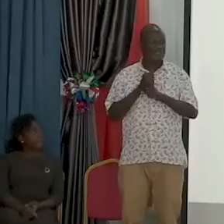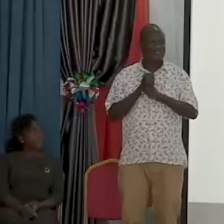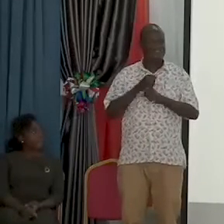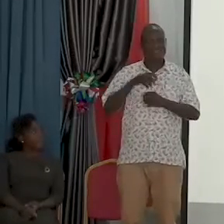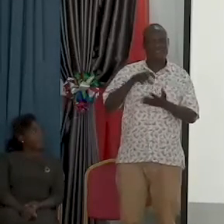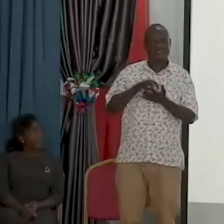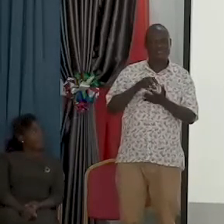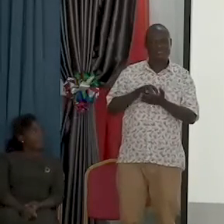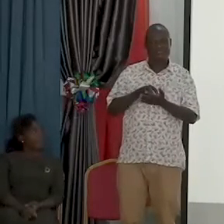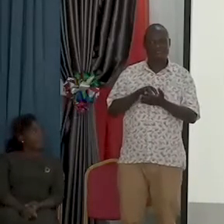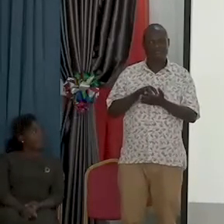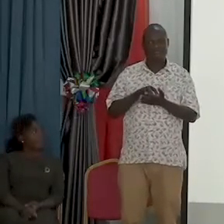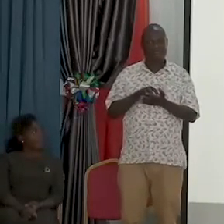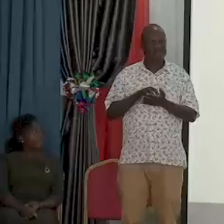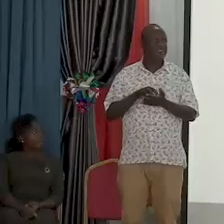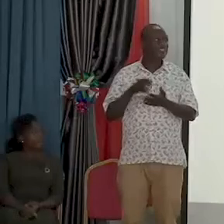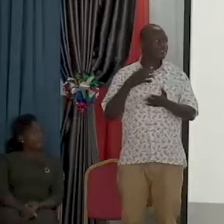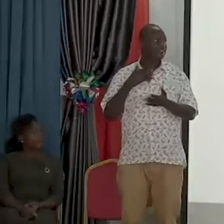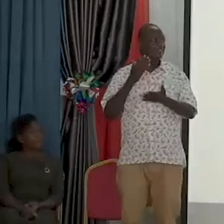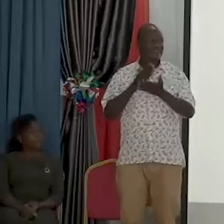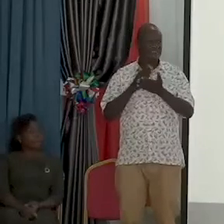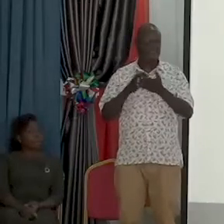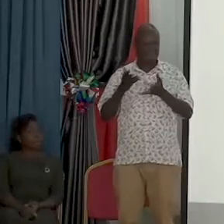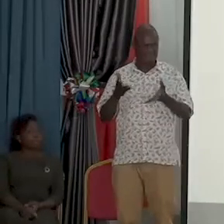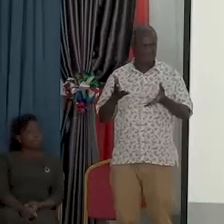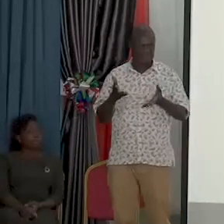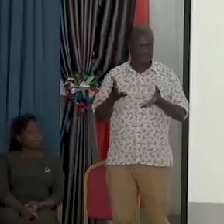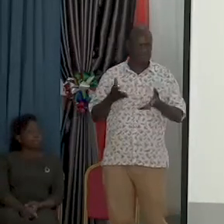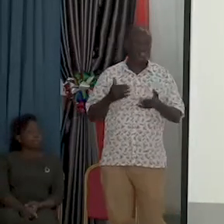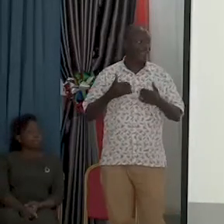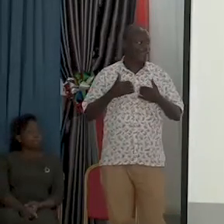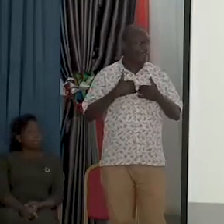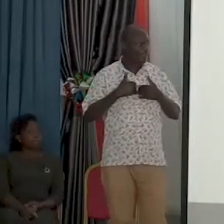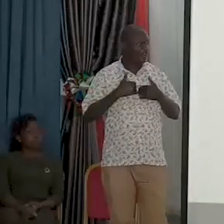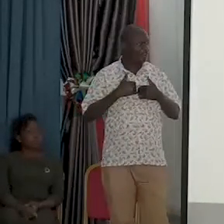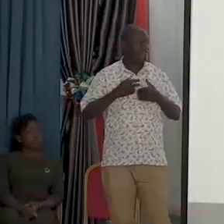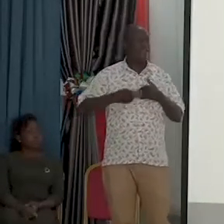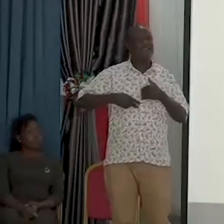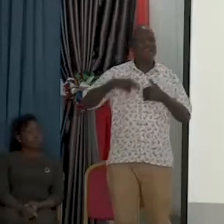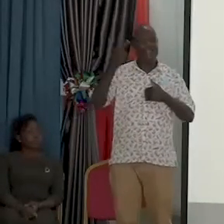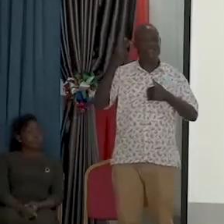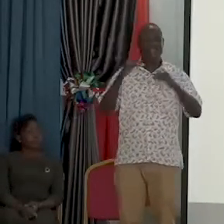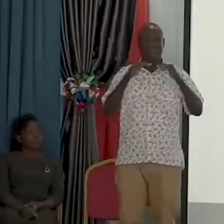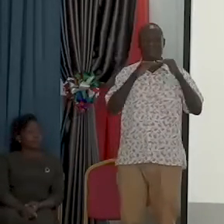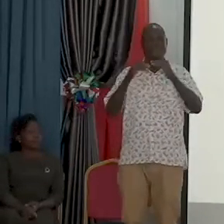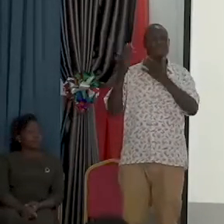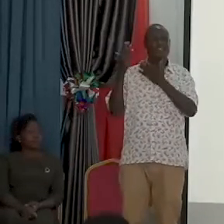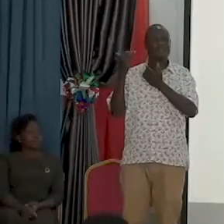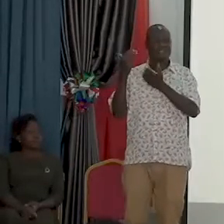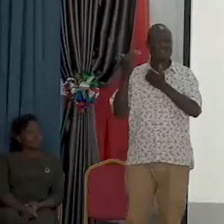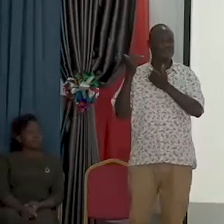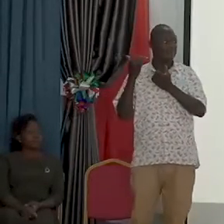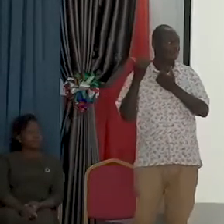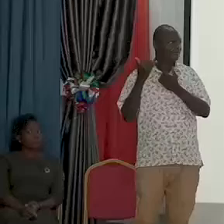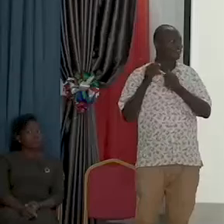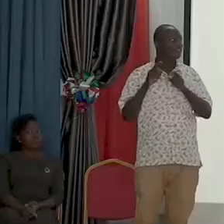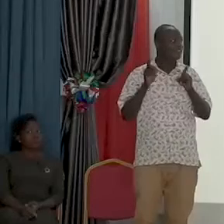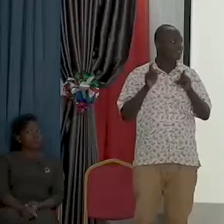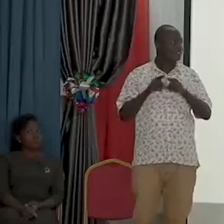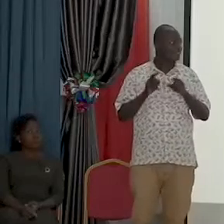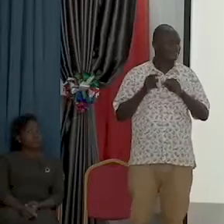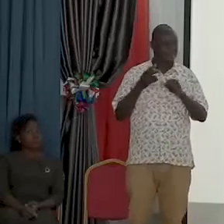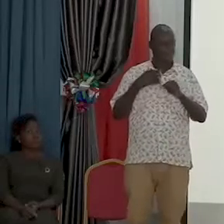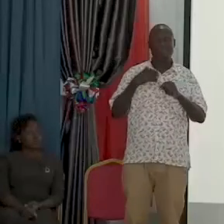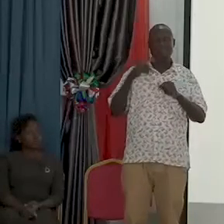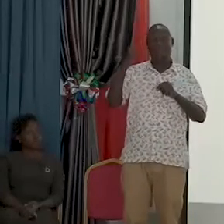situations expecting the best, having the highest level of expectation. And this is a